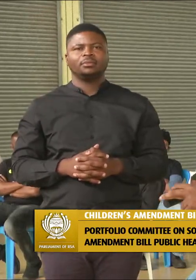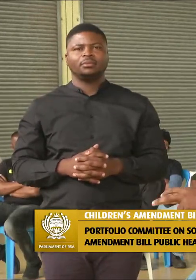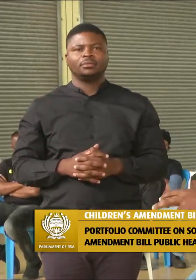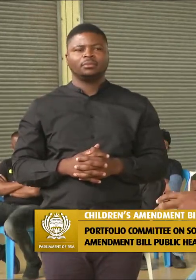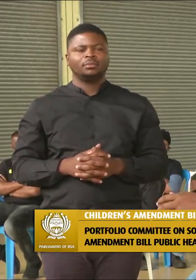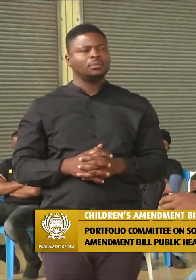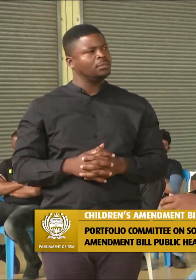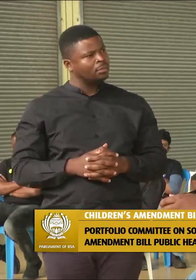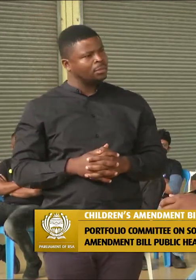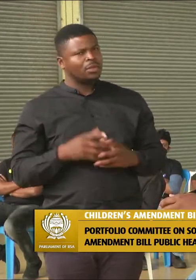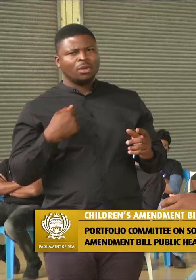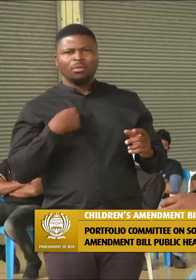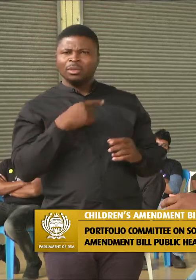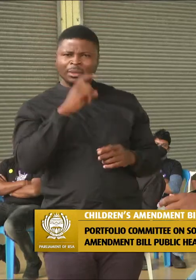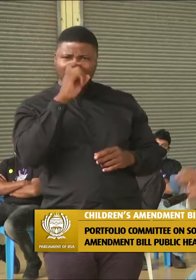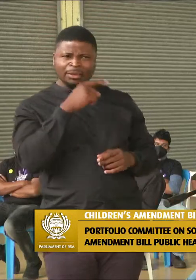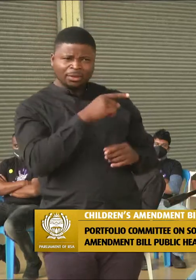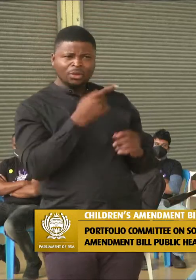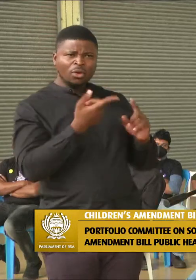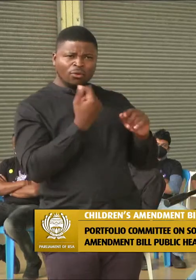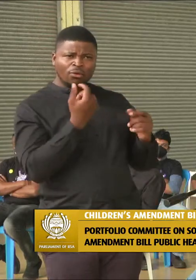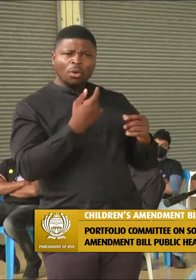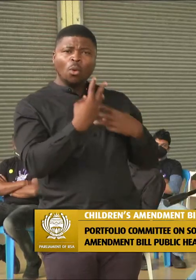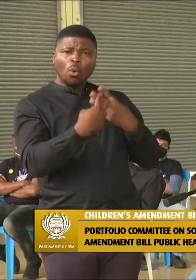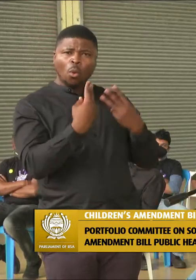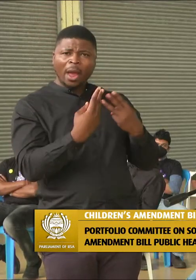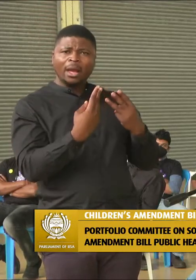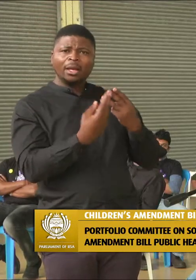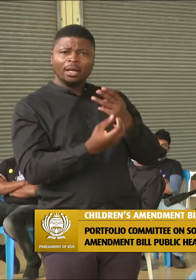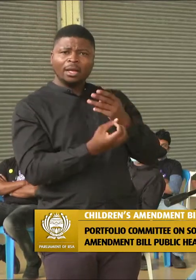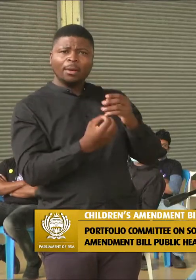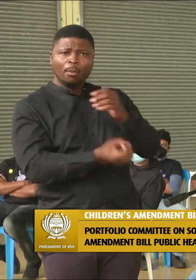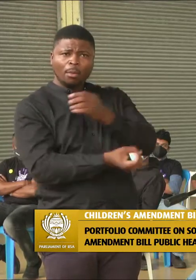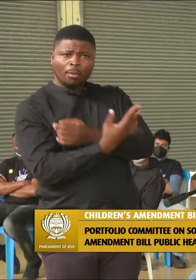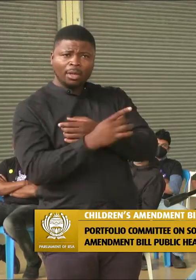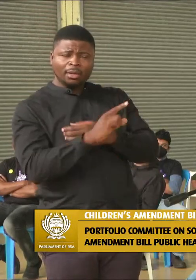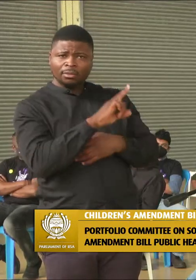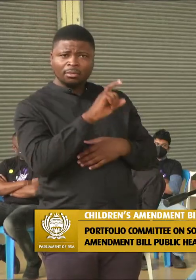Oh, uphangela eMpumalanga Oh, sisishaba you work in Mpumalanga, Miss Shabangu?